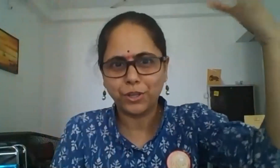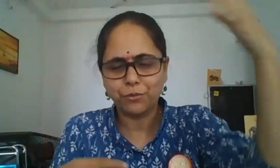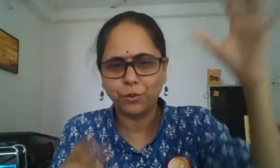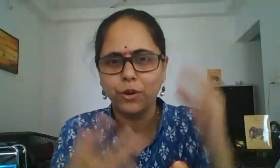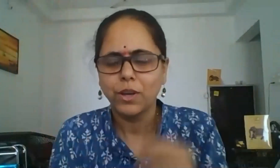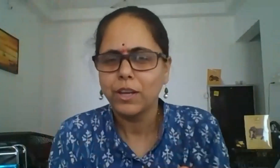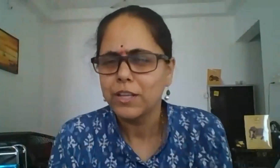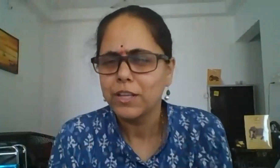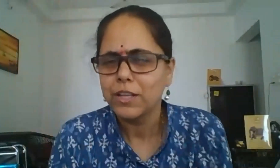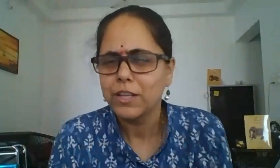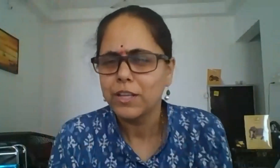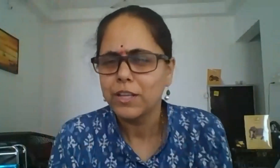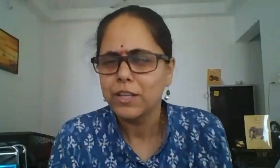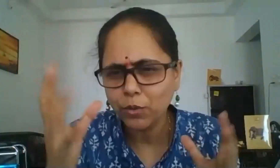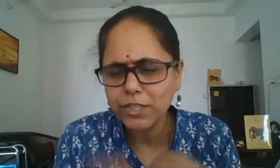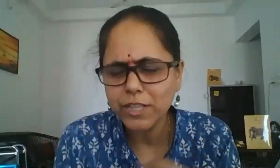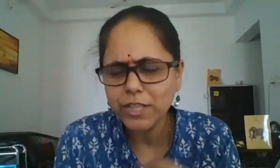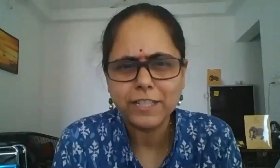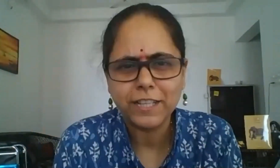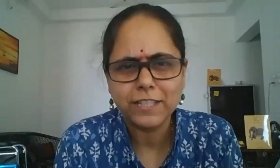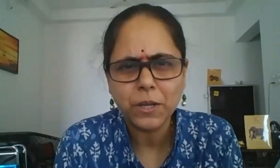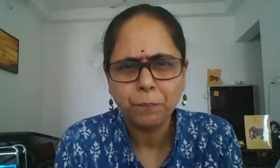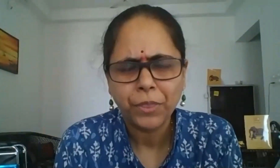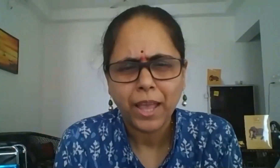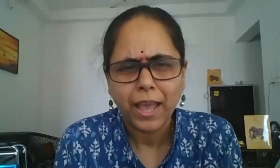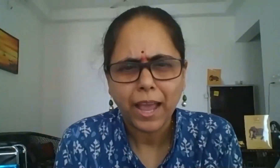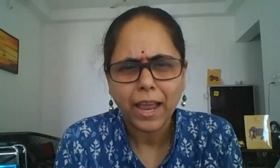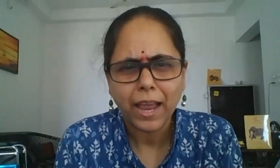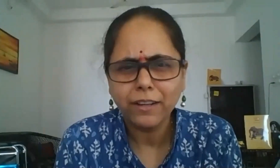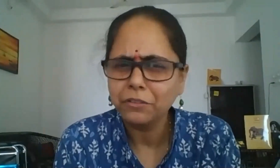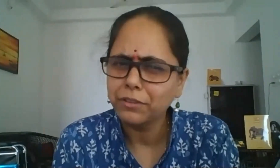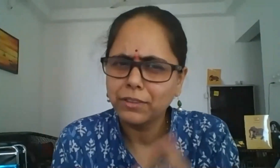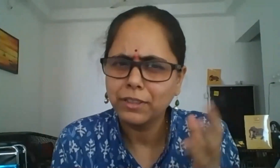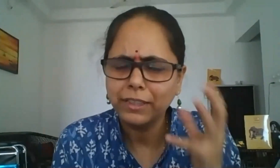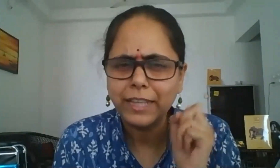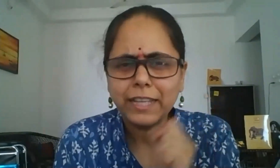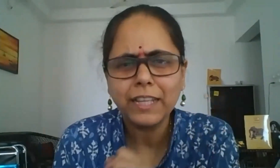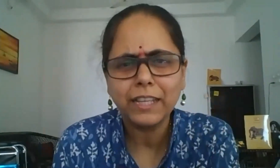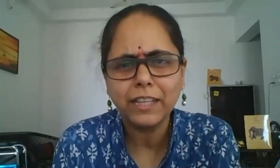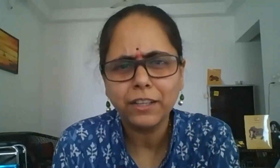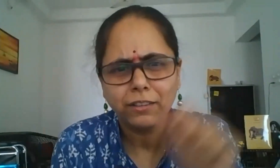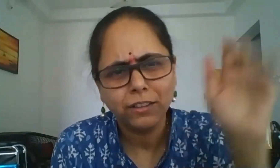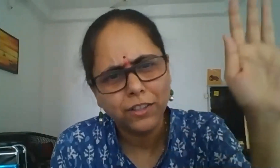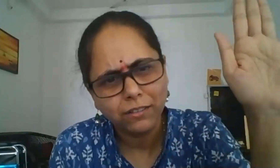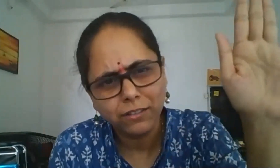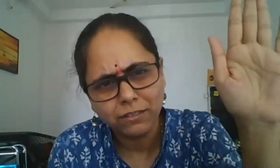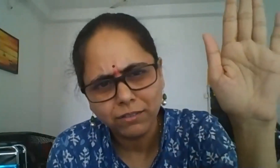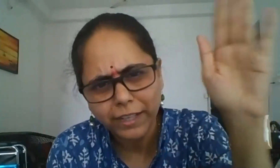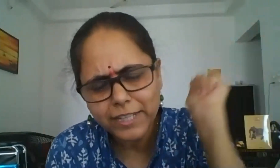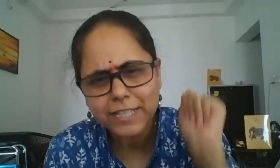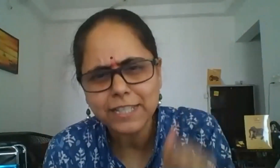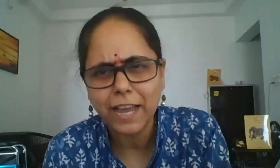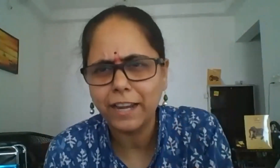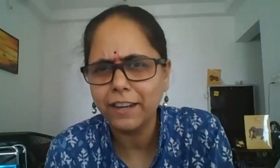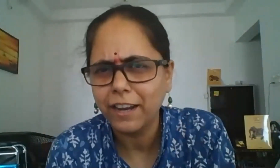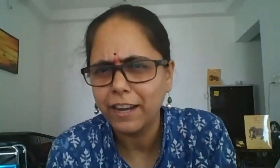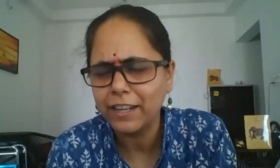1, 2, 3, 4. That was the energizer. And then he raised his hand and he